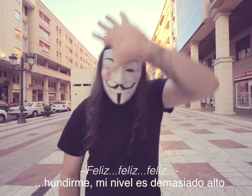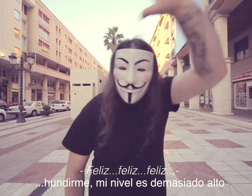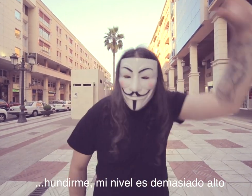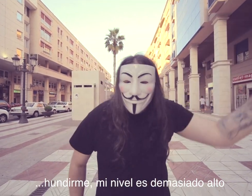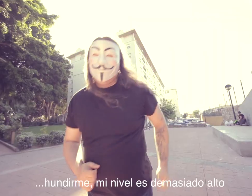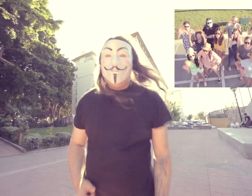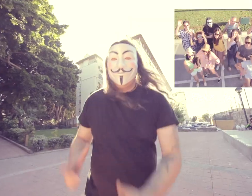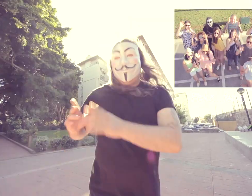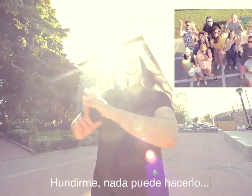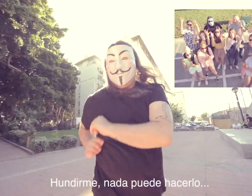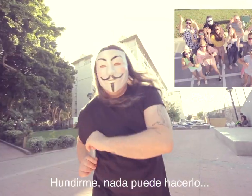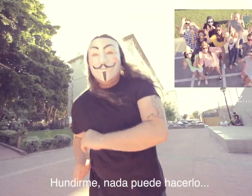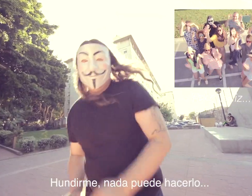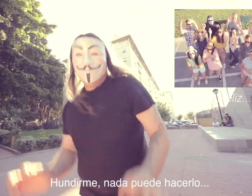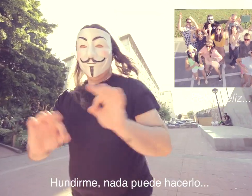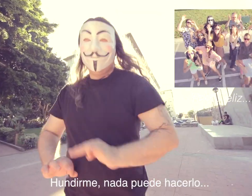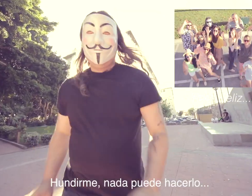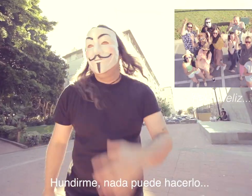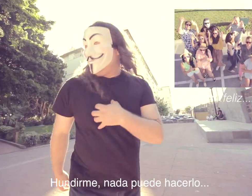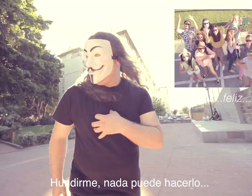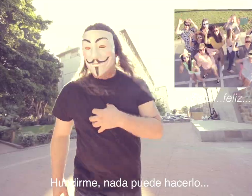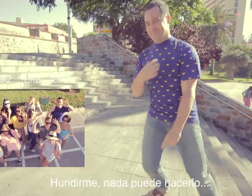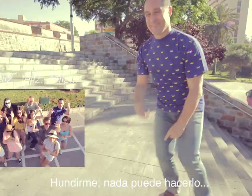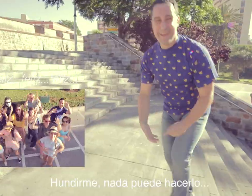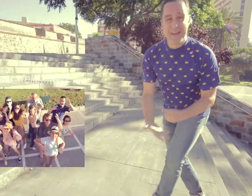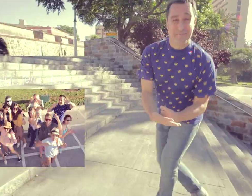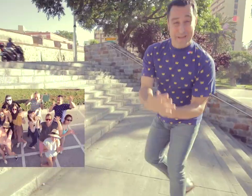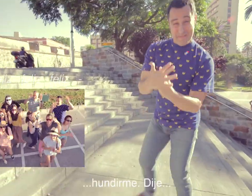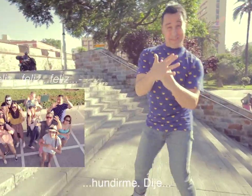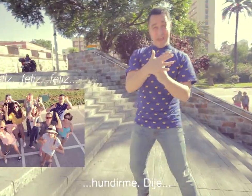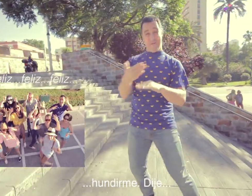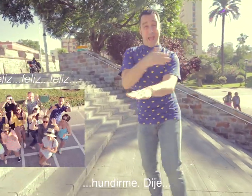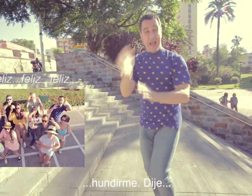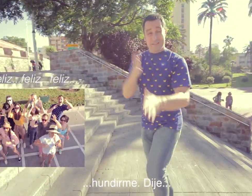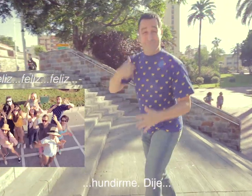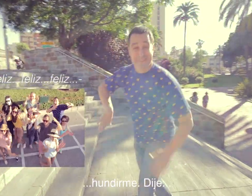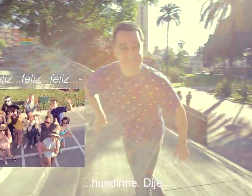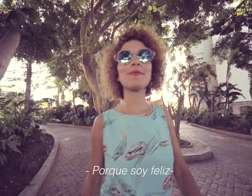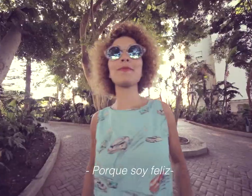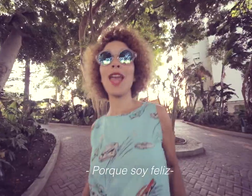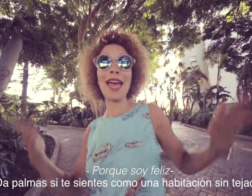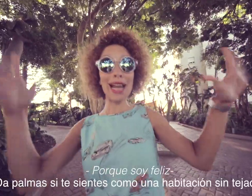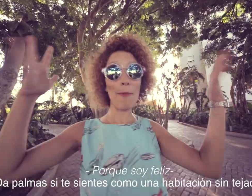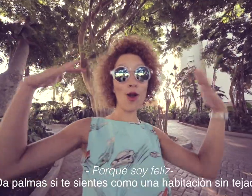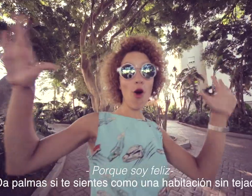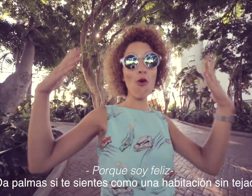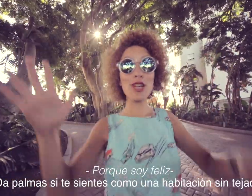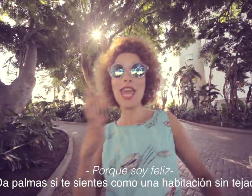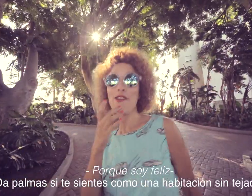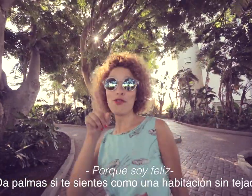too happy Bring me down, kingdom Bring me down, I say Because I'm happy Clap along if